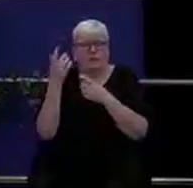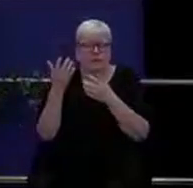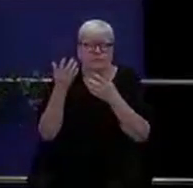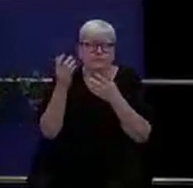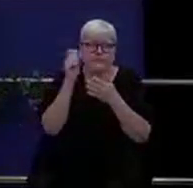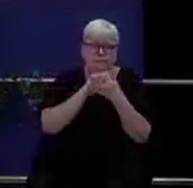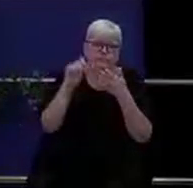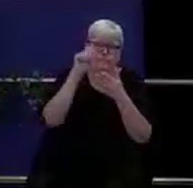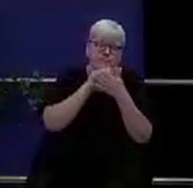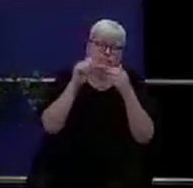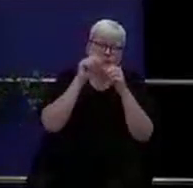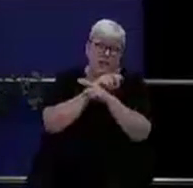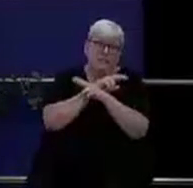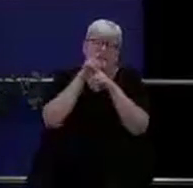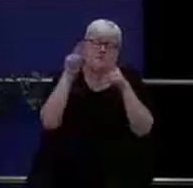writing is a visual art.